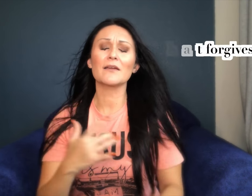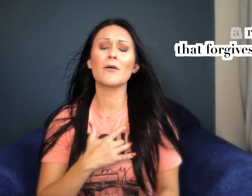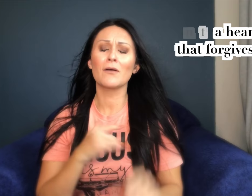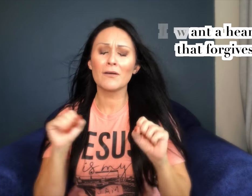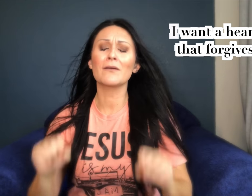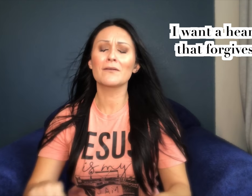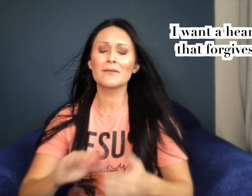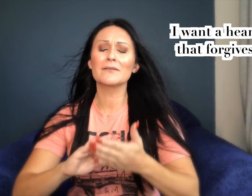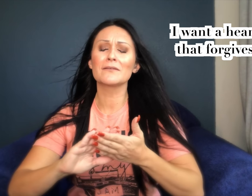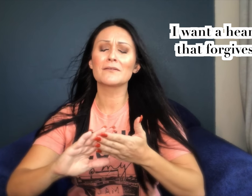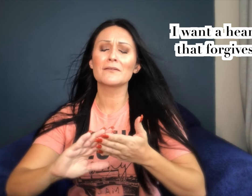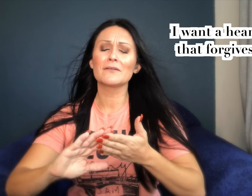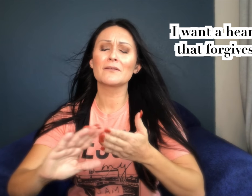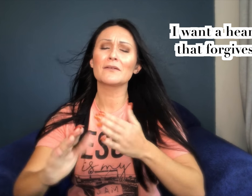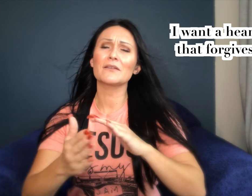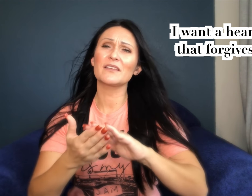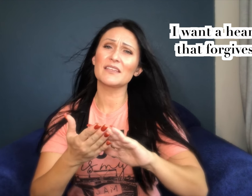I want a heart that